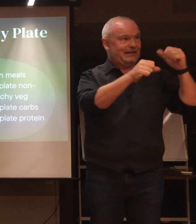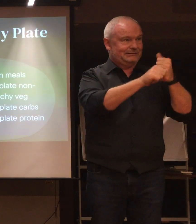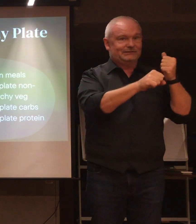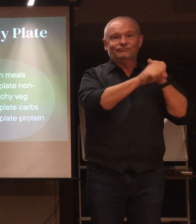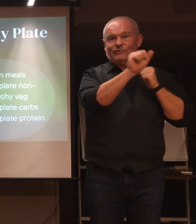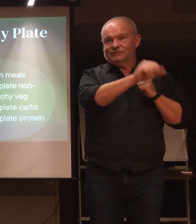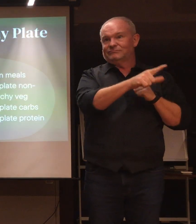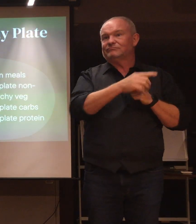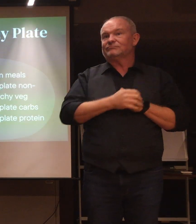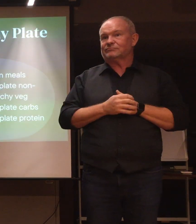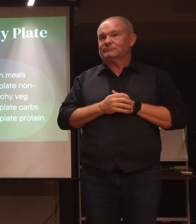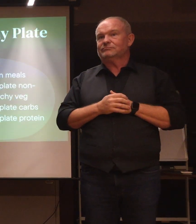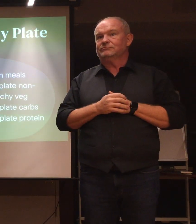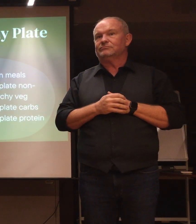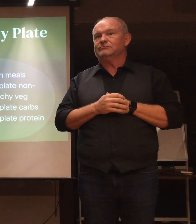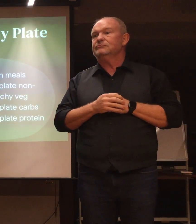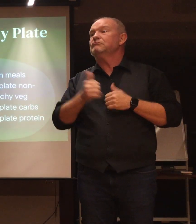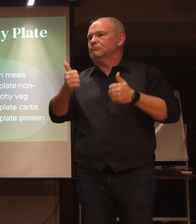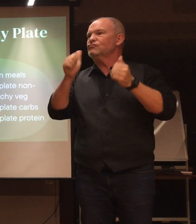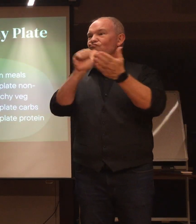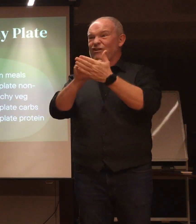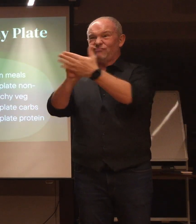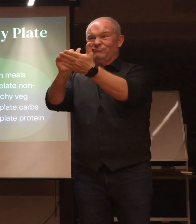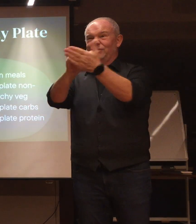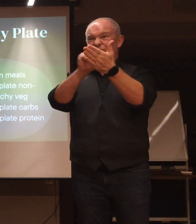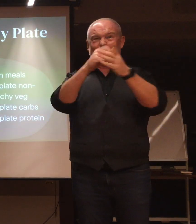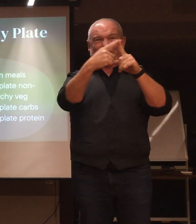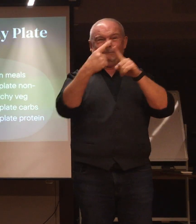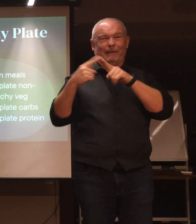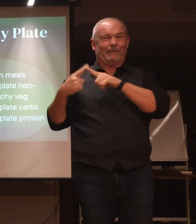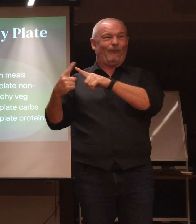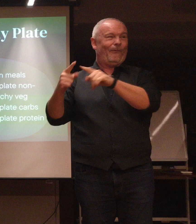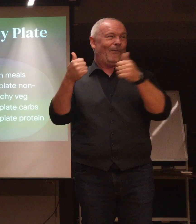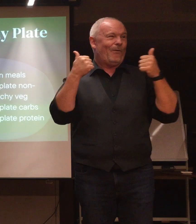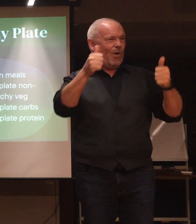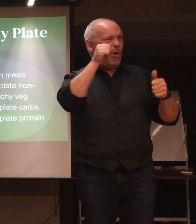Yep. Beautiful. Everyone knows their protein.